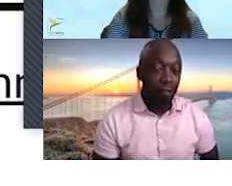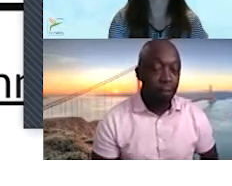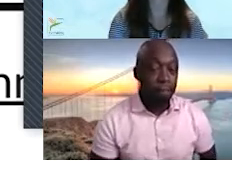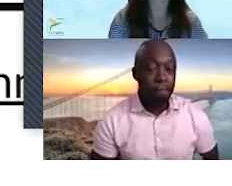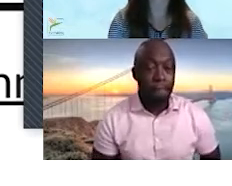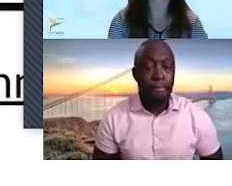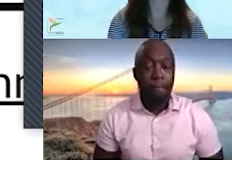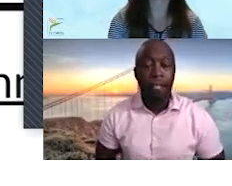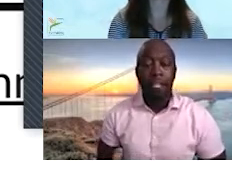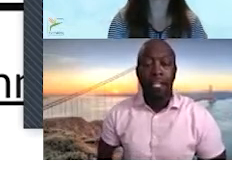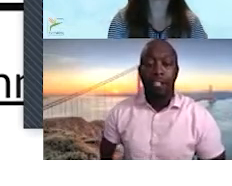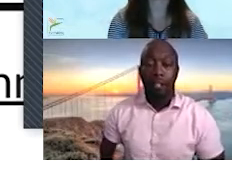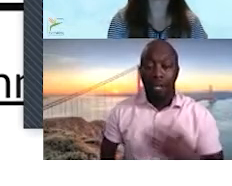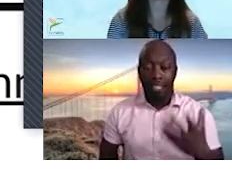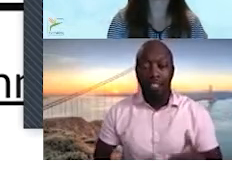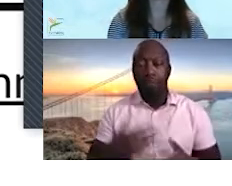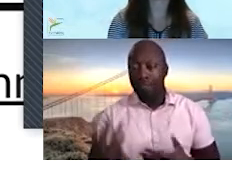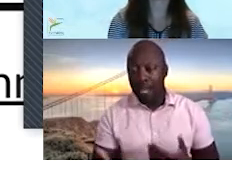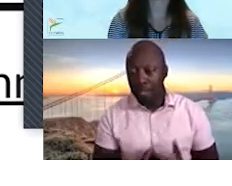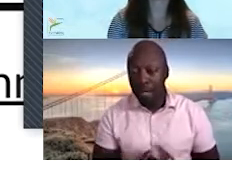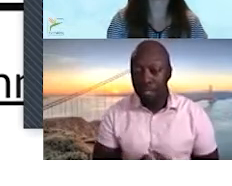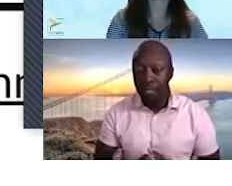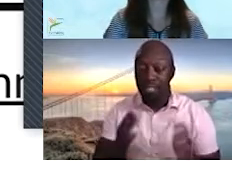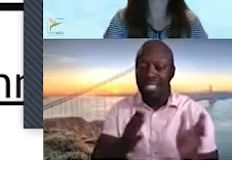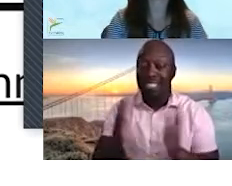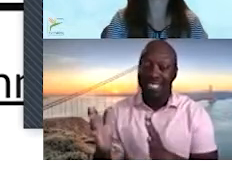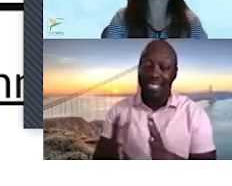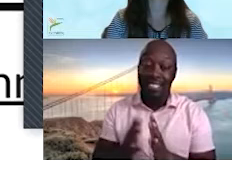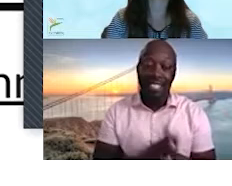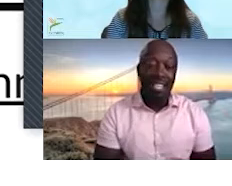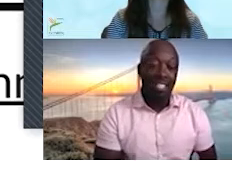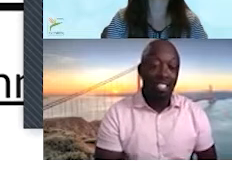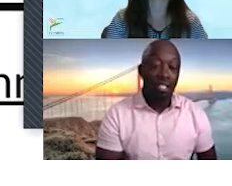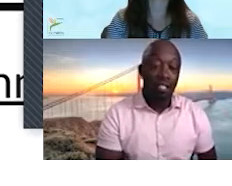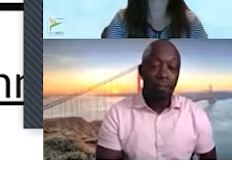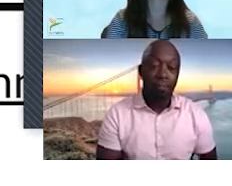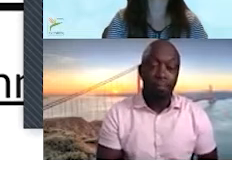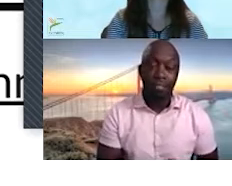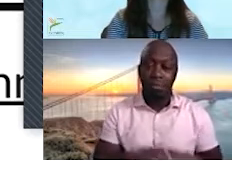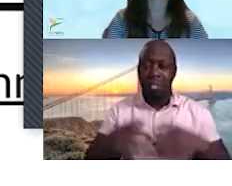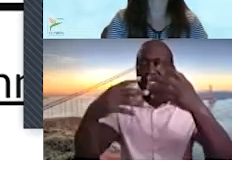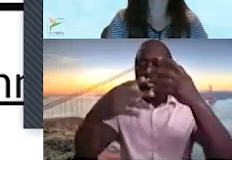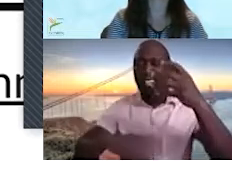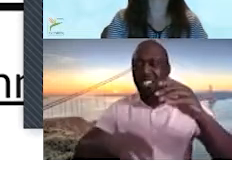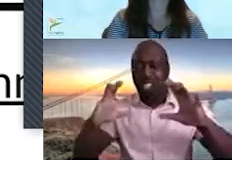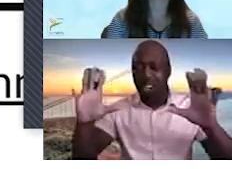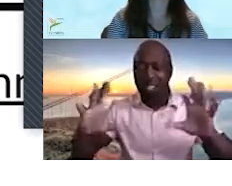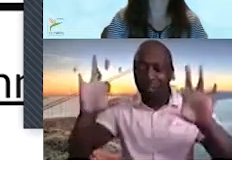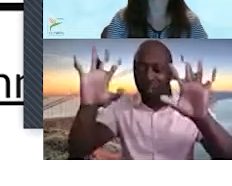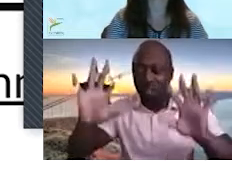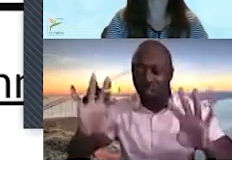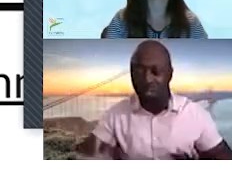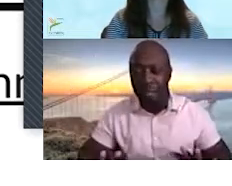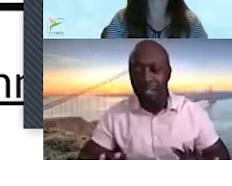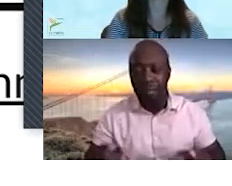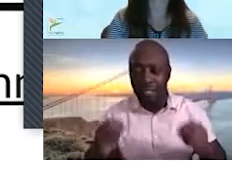as well. You could branch out to more family members when you get to this next stage. And we have a card with